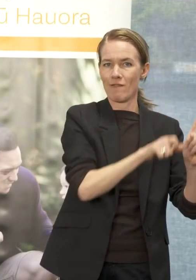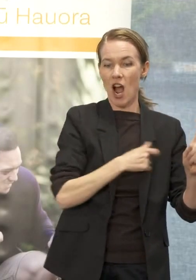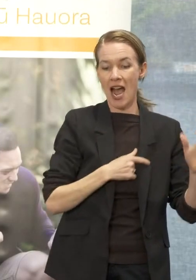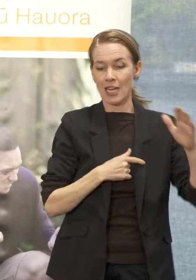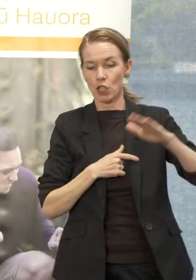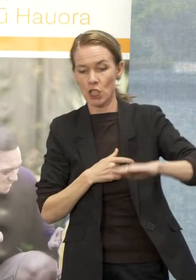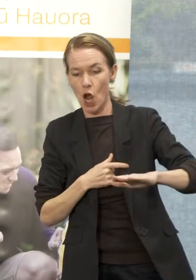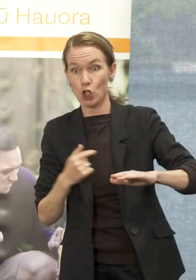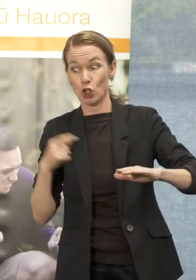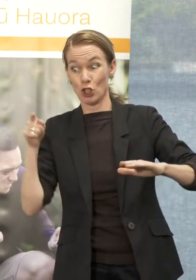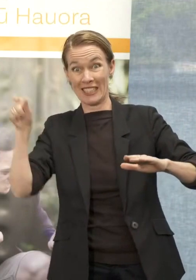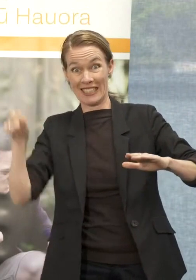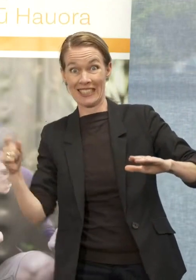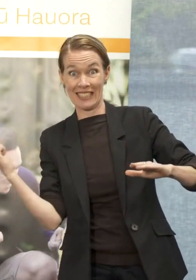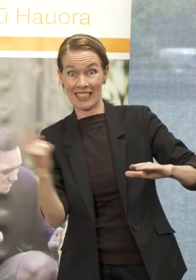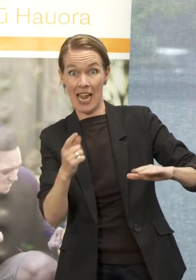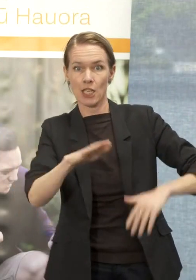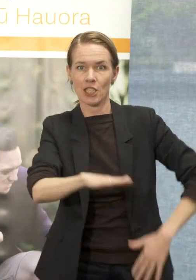on the 9th of September.